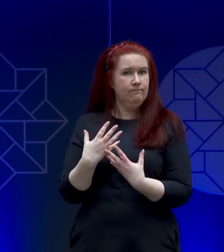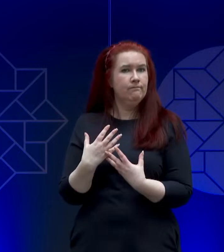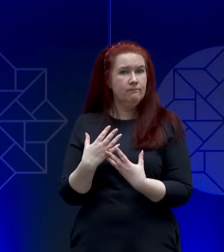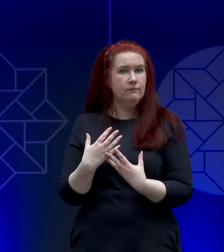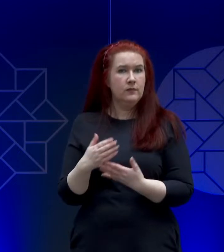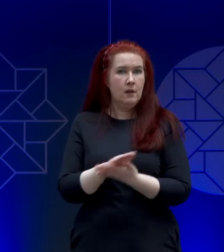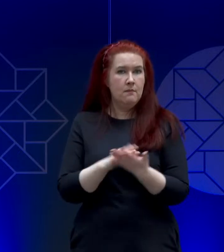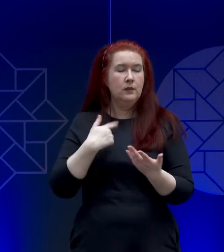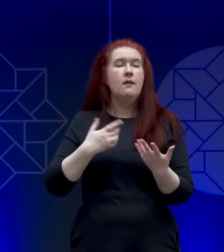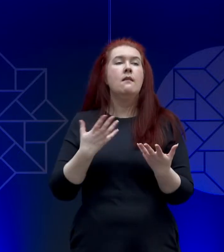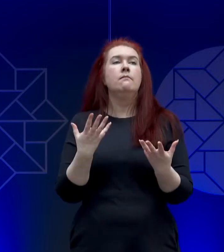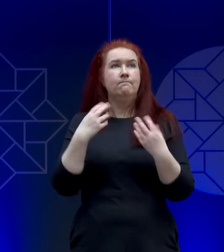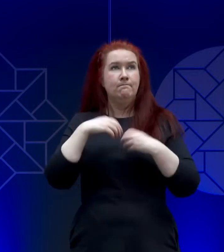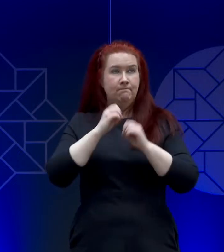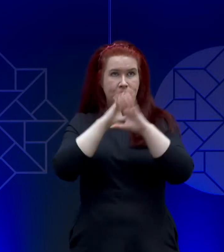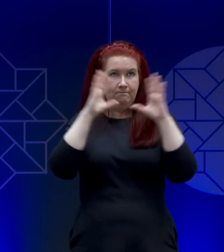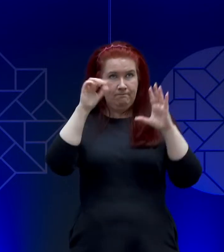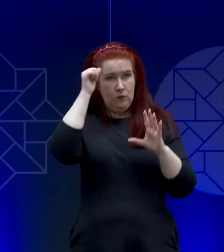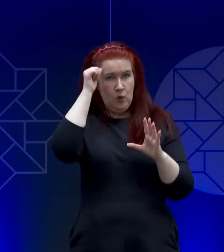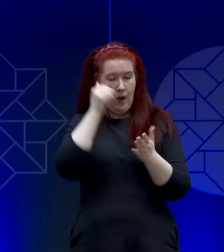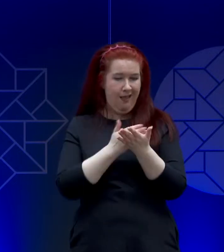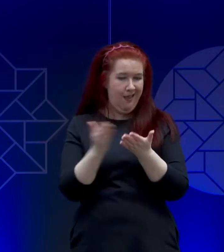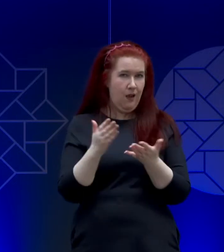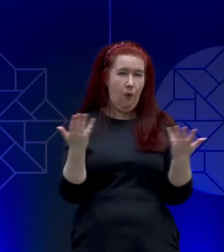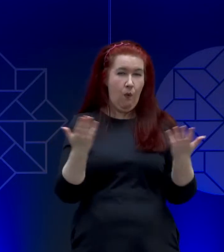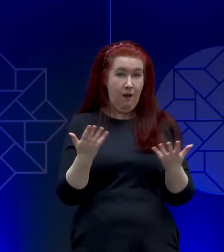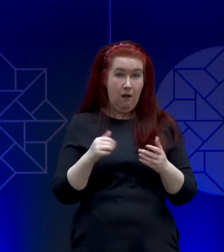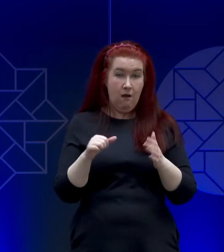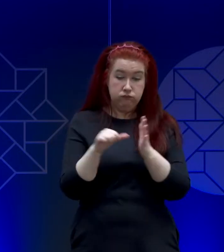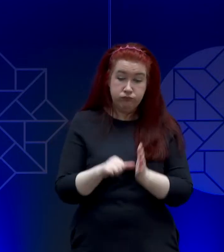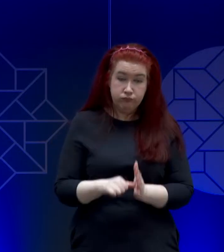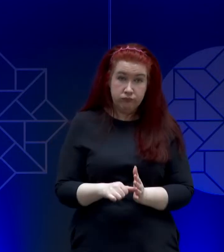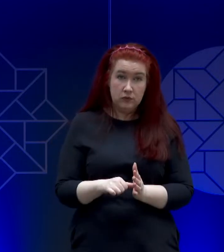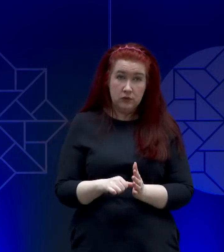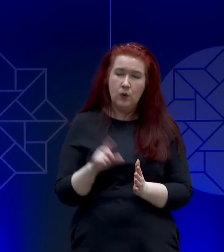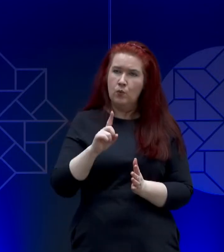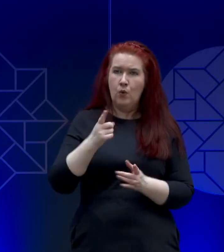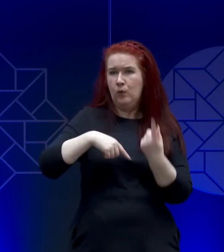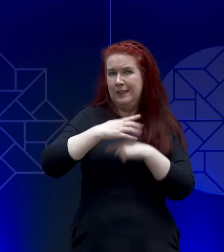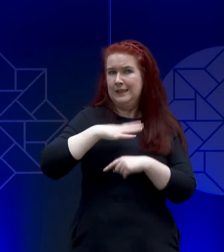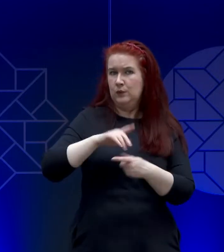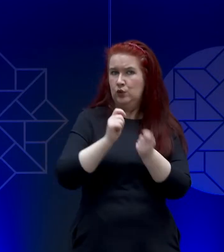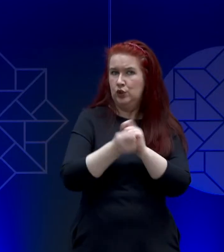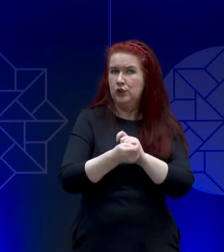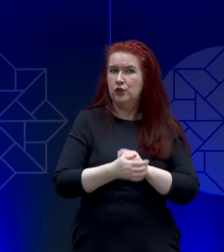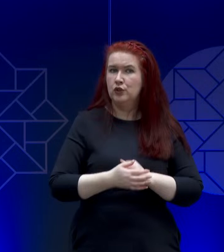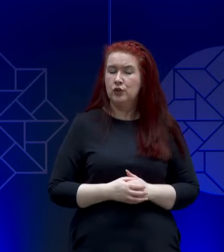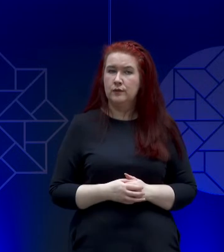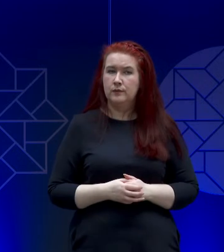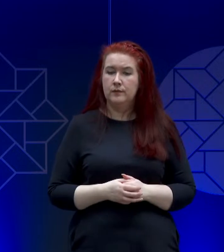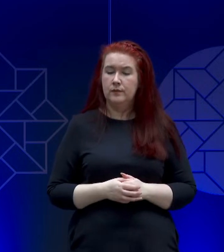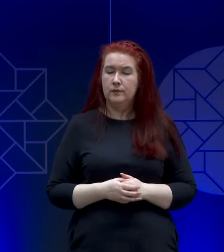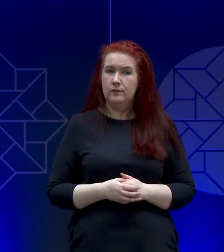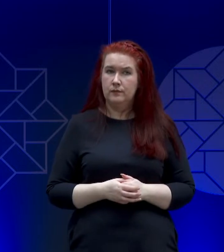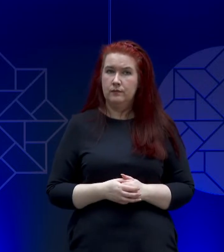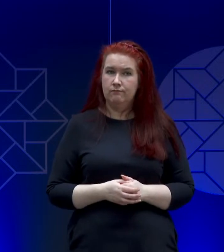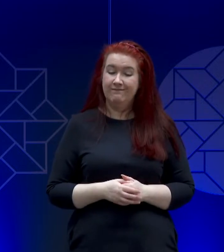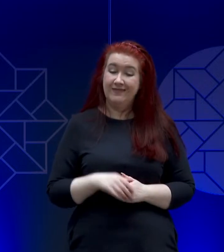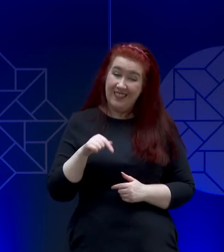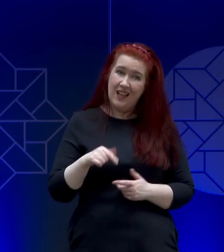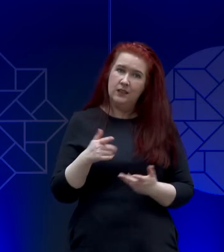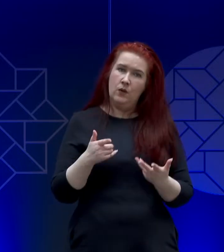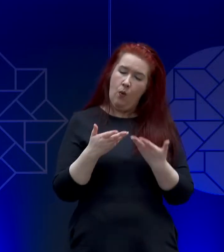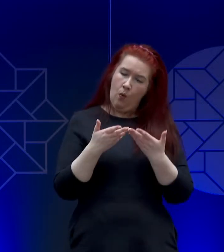clear understanding of where the challenges are and what changes are needed. It's this kind of